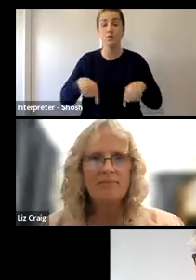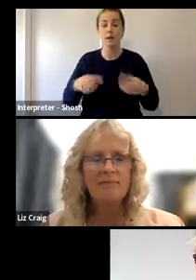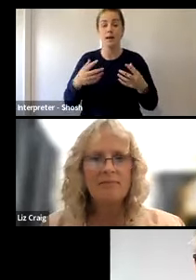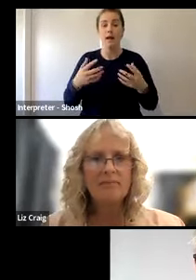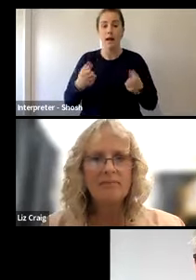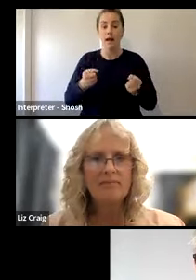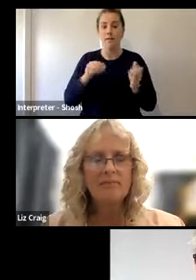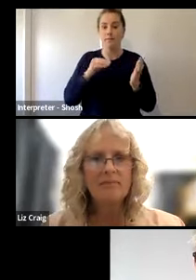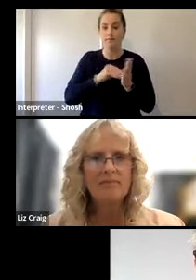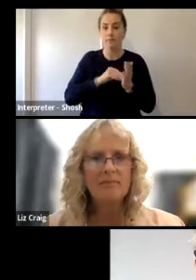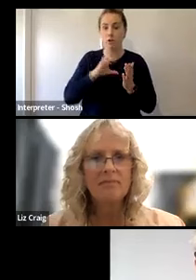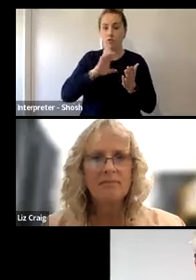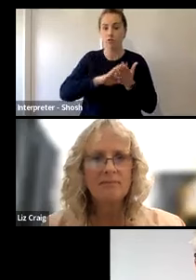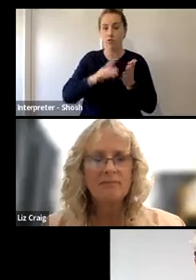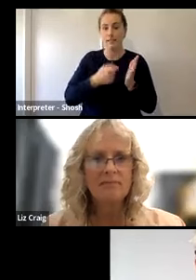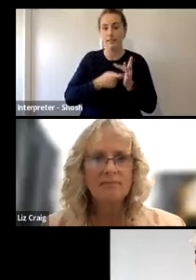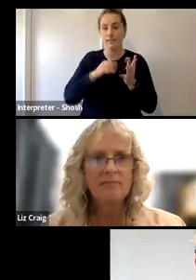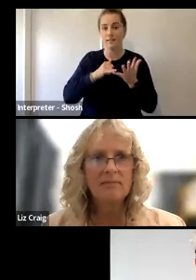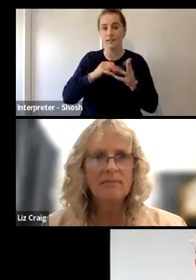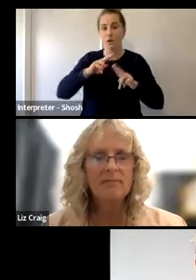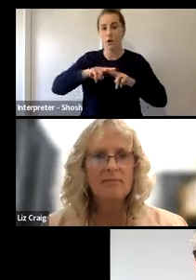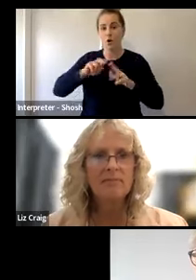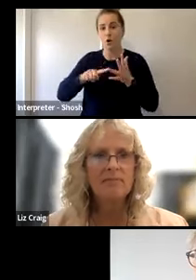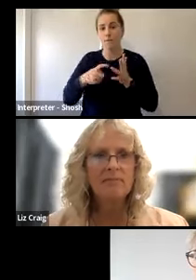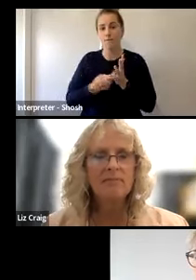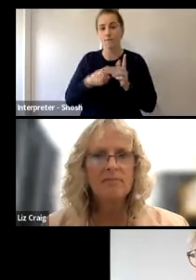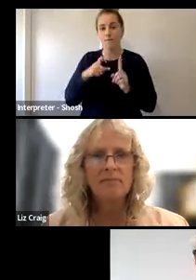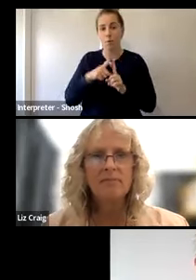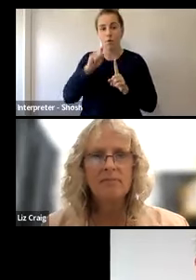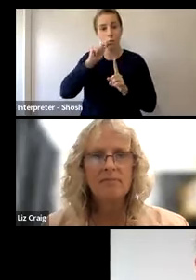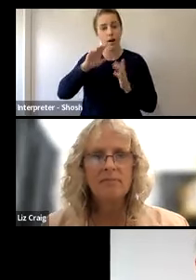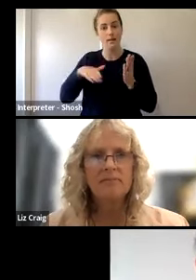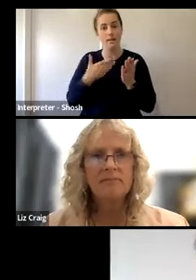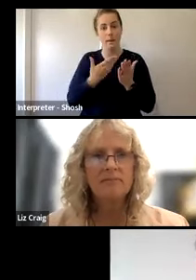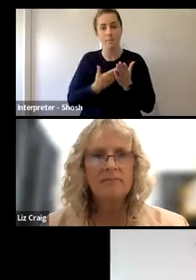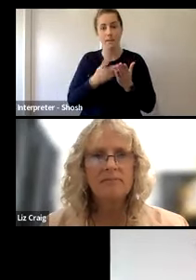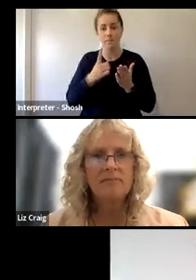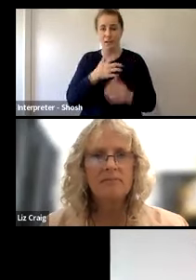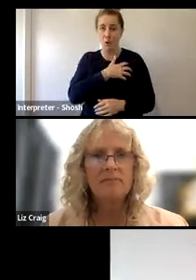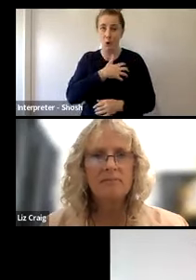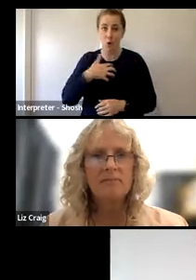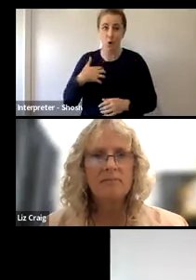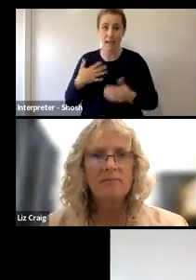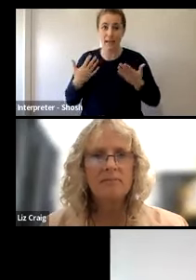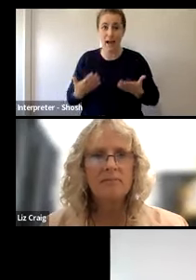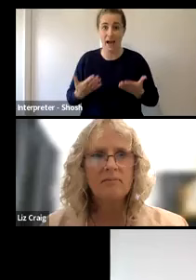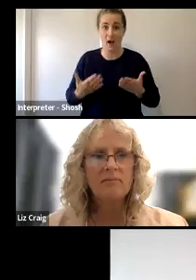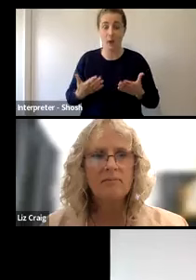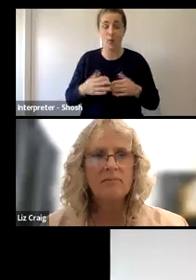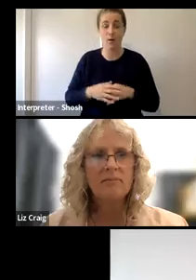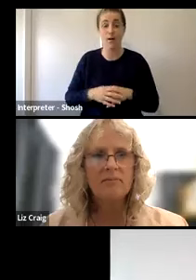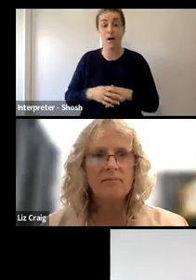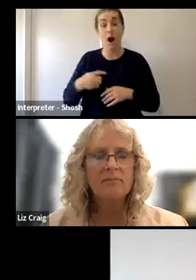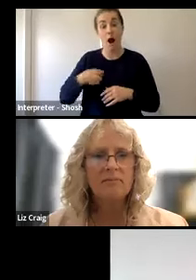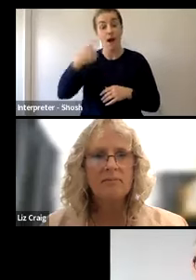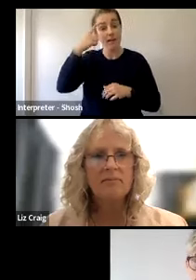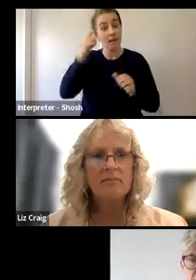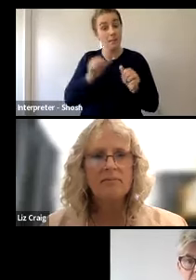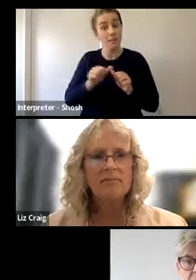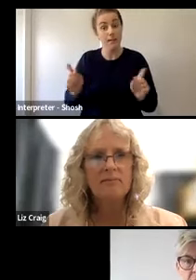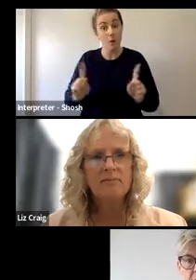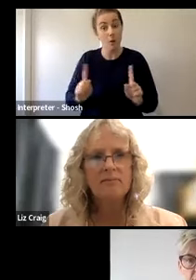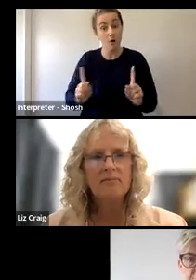we do have Chris Ford about to submit, but we're so very early. I propose that